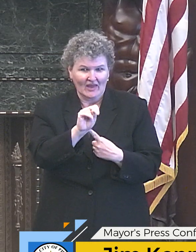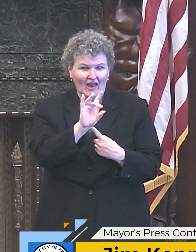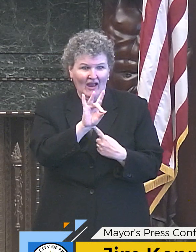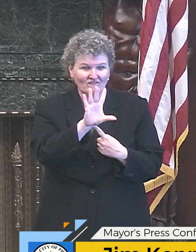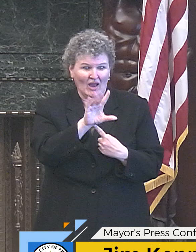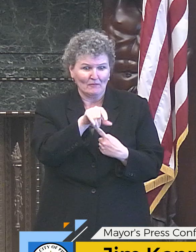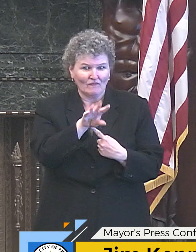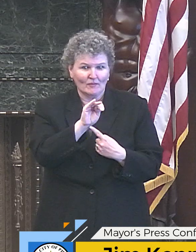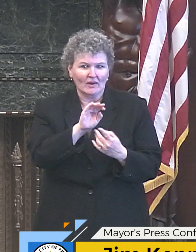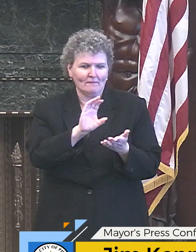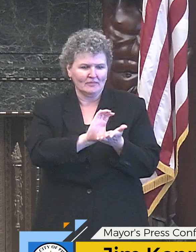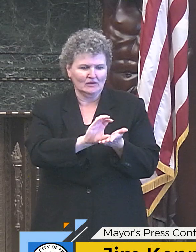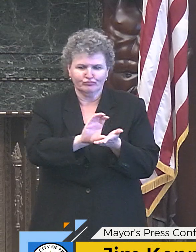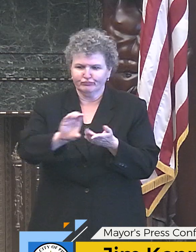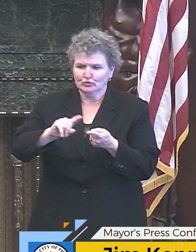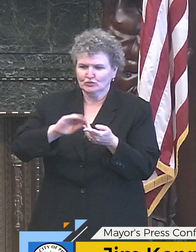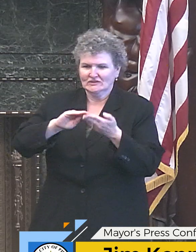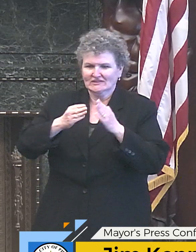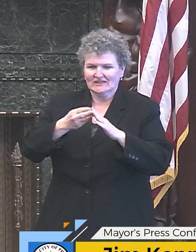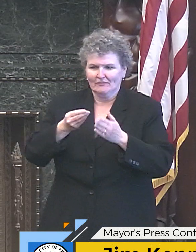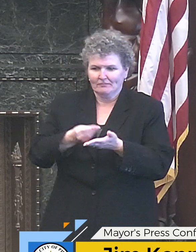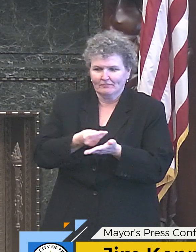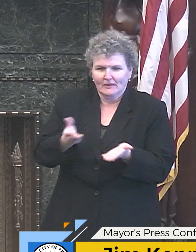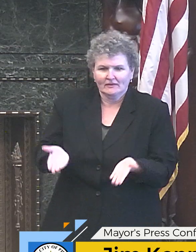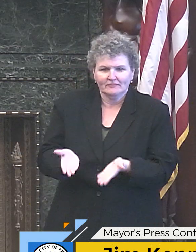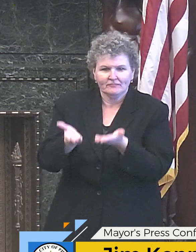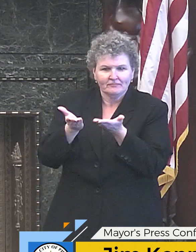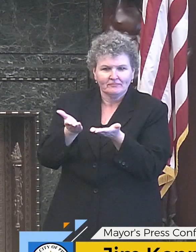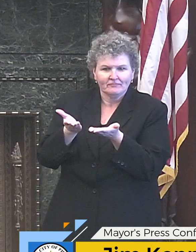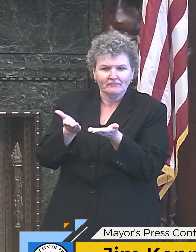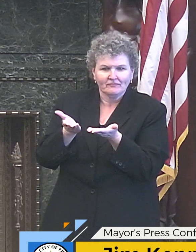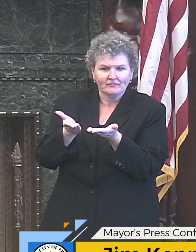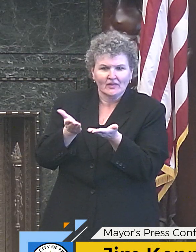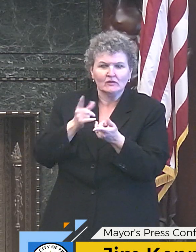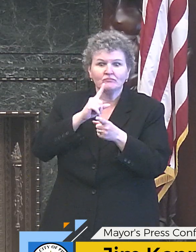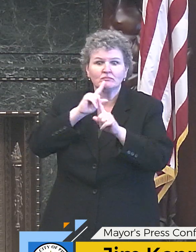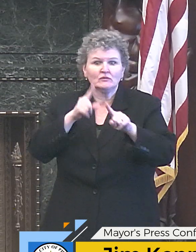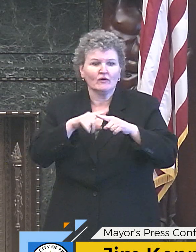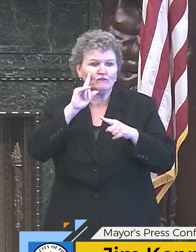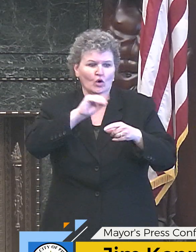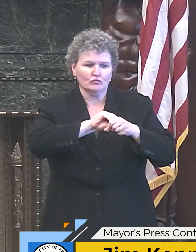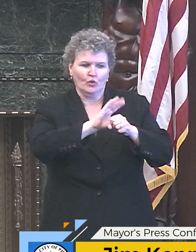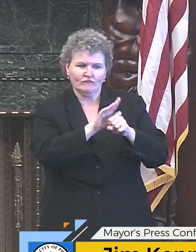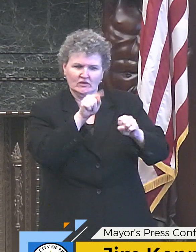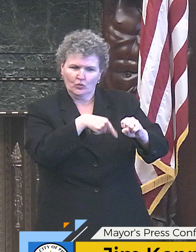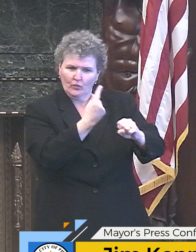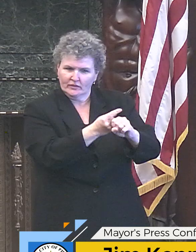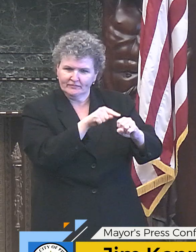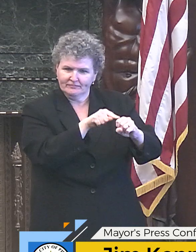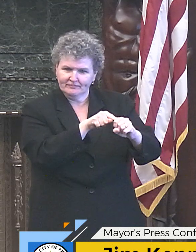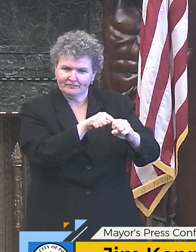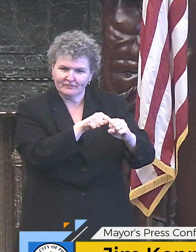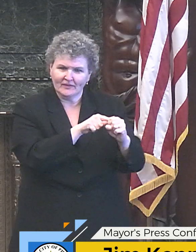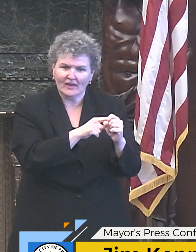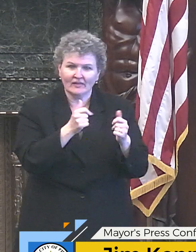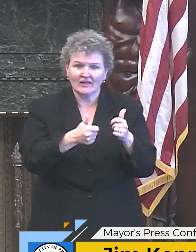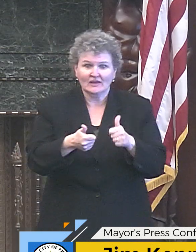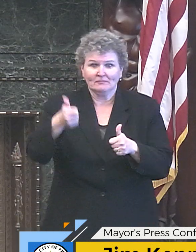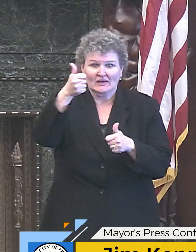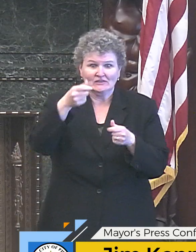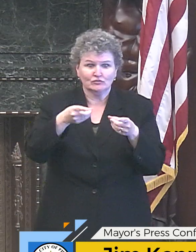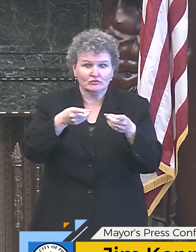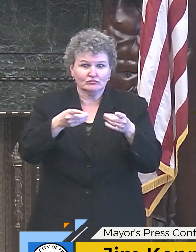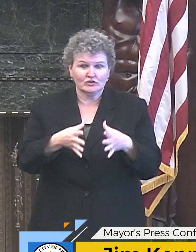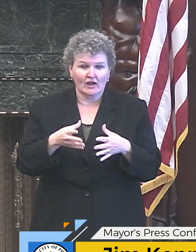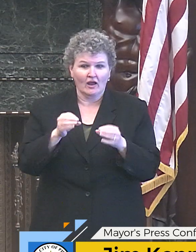COVID-19 coronavirus pandemic. $85 million is appropriated to the Managing Director's Office, with the remaining $400,000 allocated